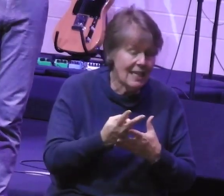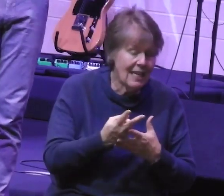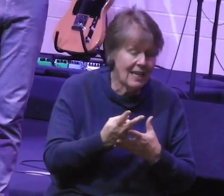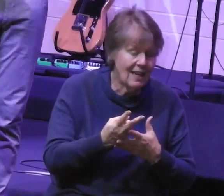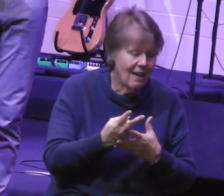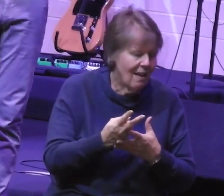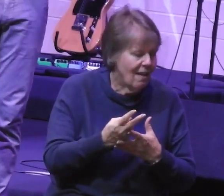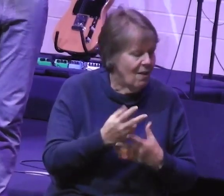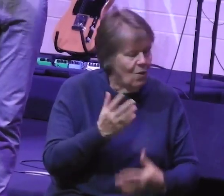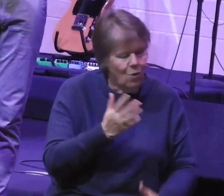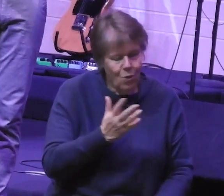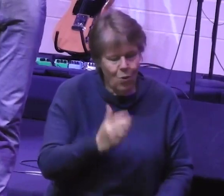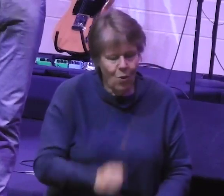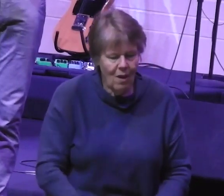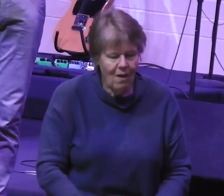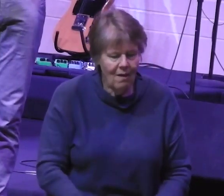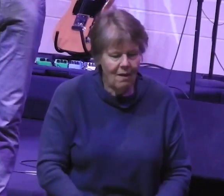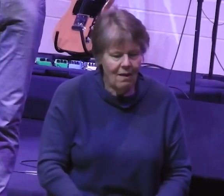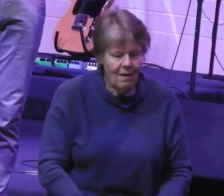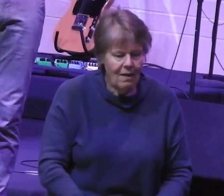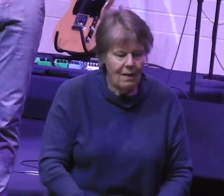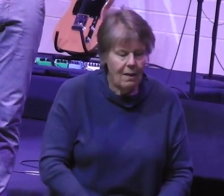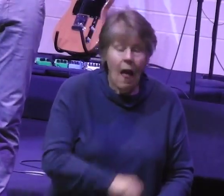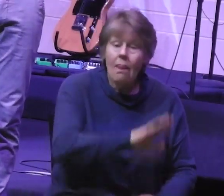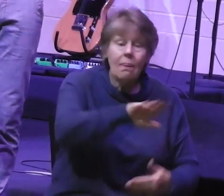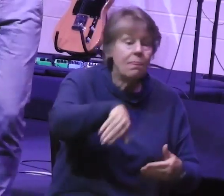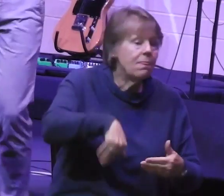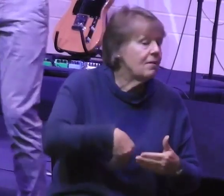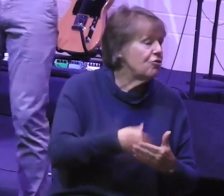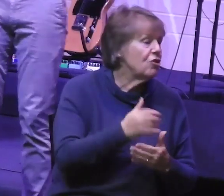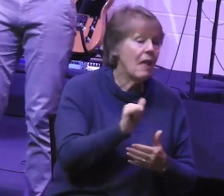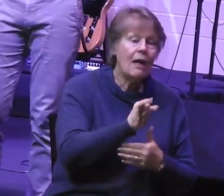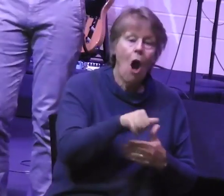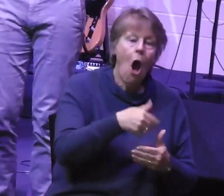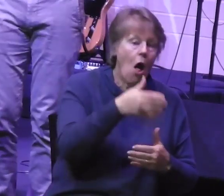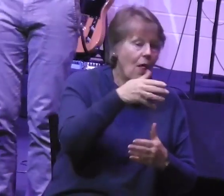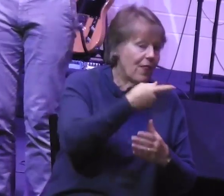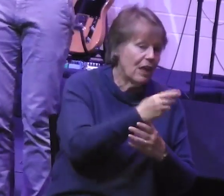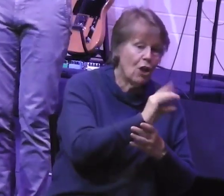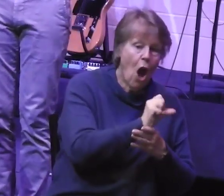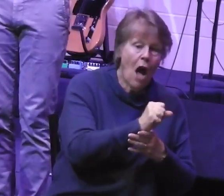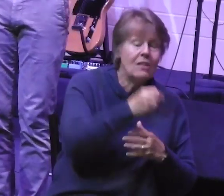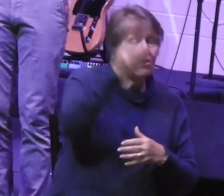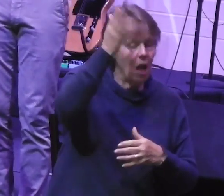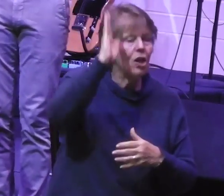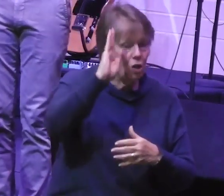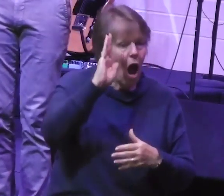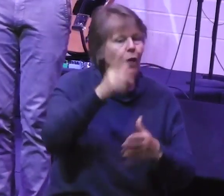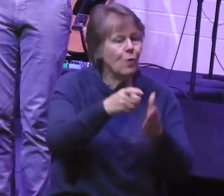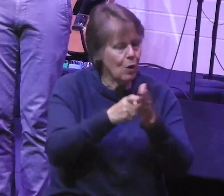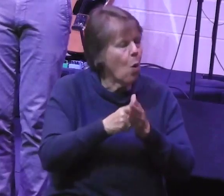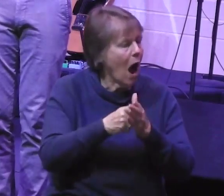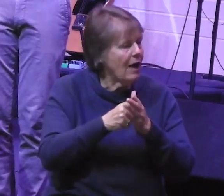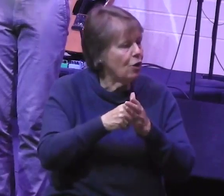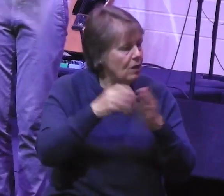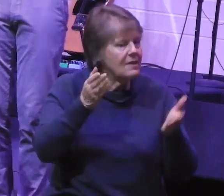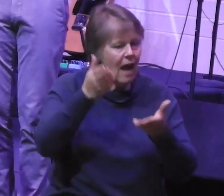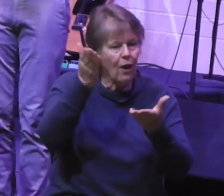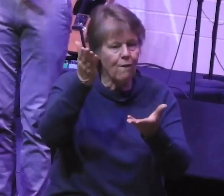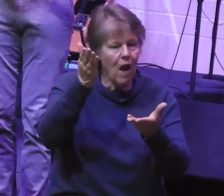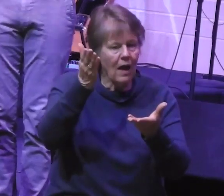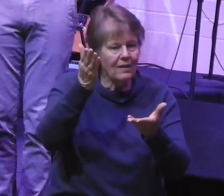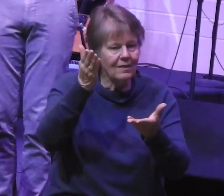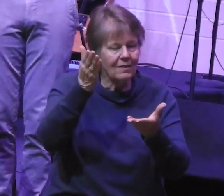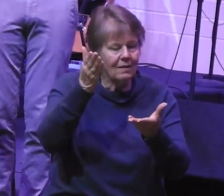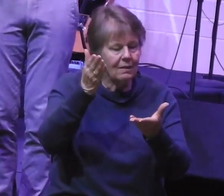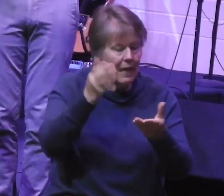Just like all gods, this God has demanded a sacrifice. If we live in a broken and fallen world, there is some sacrifice that is necessary to account for